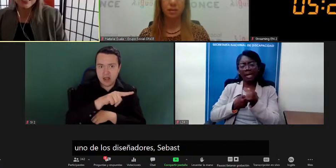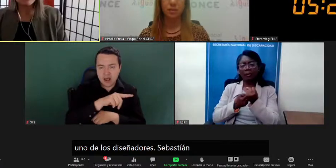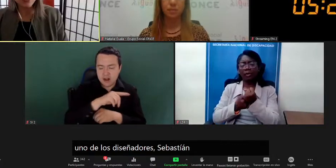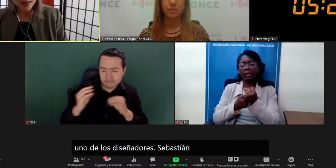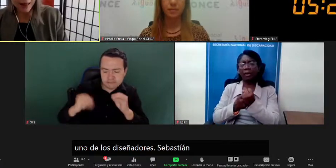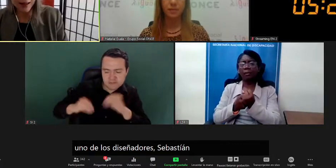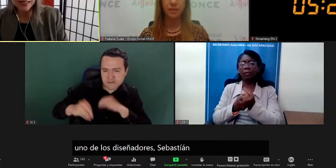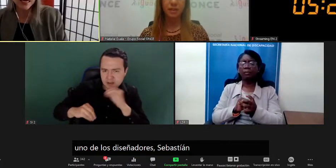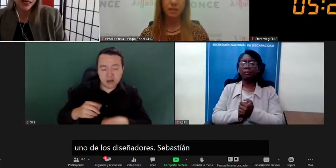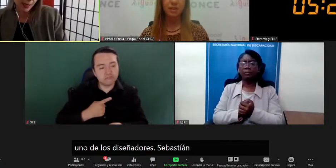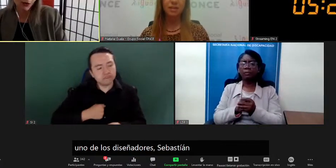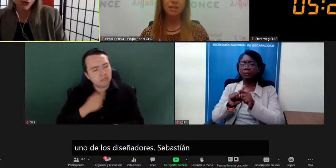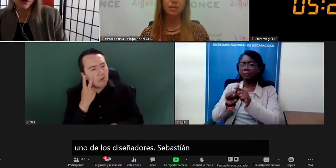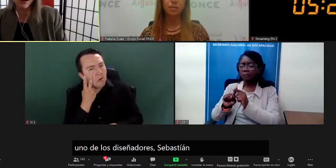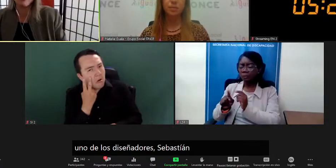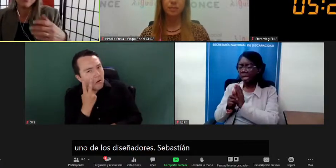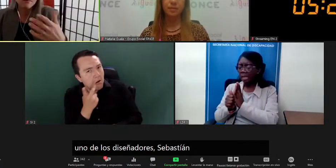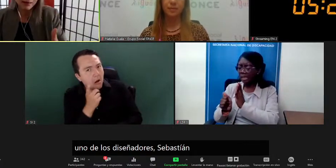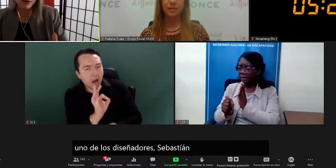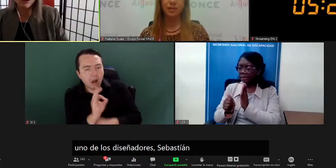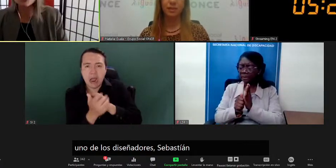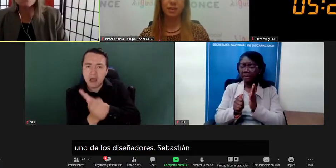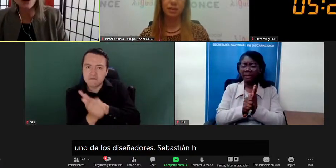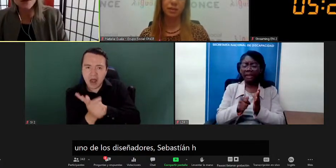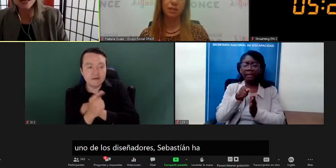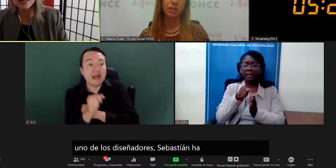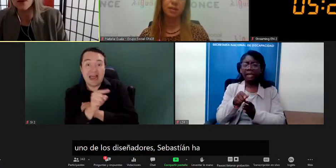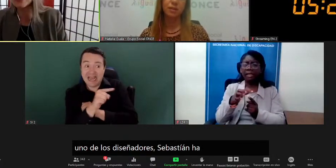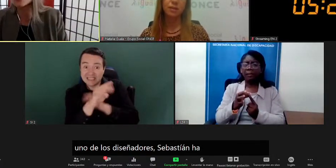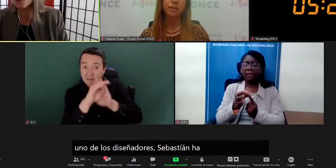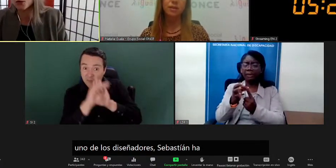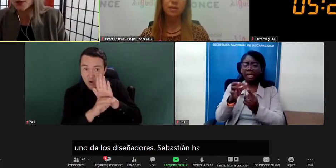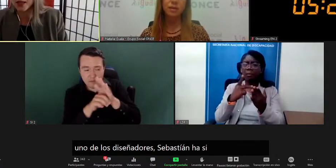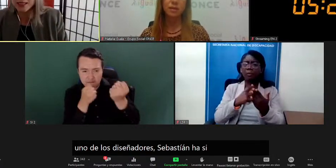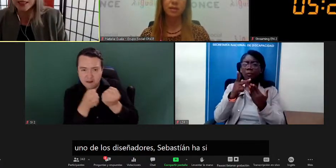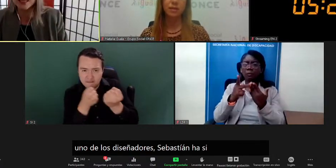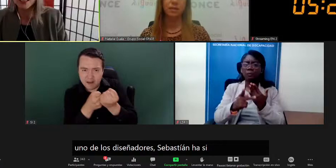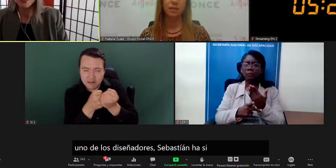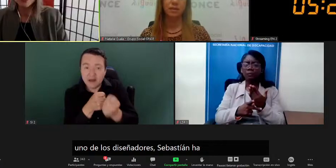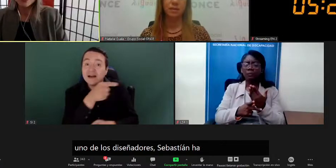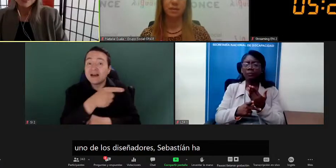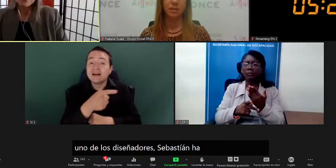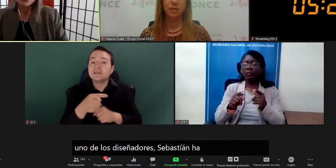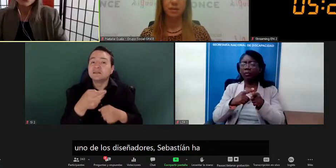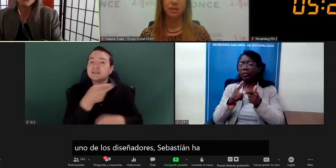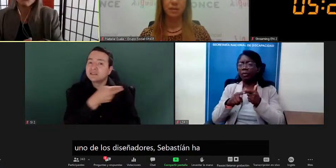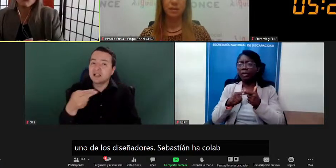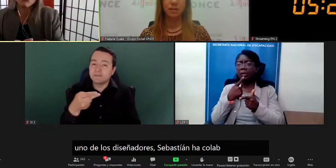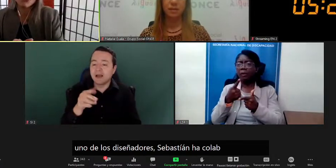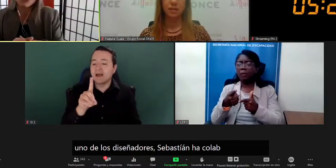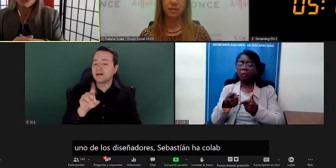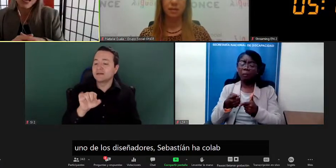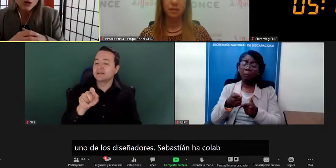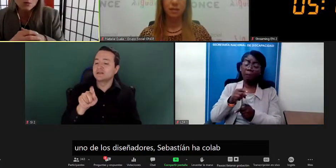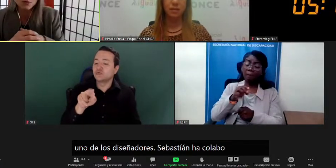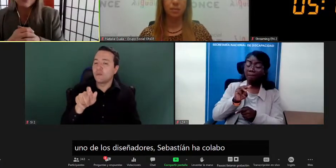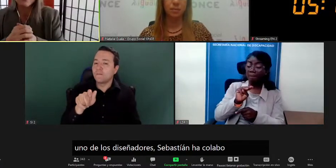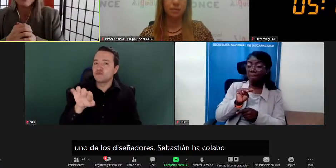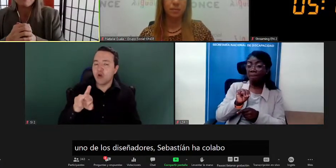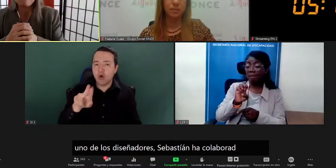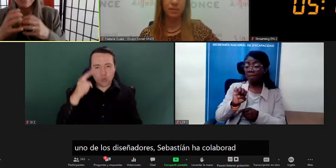programs that we support regarding skills in the region and this is a program that has since